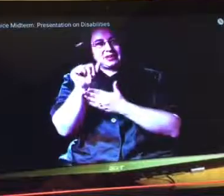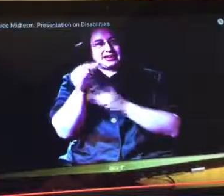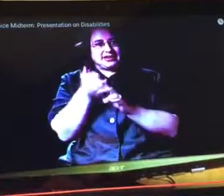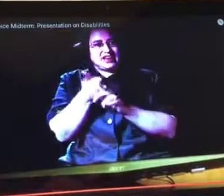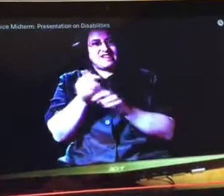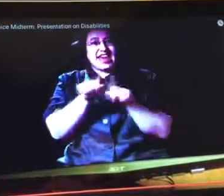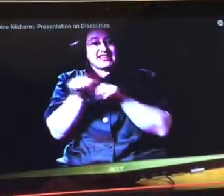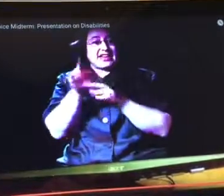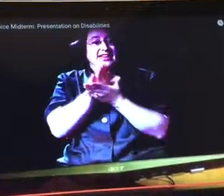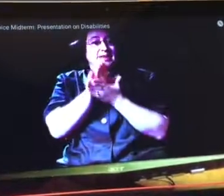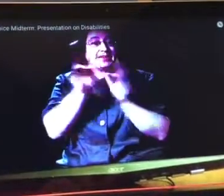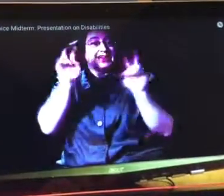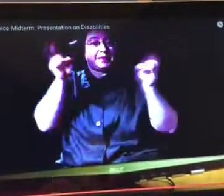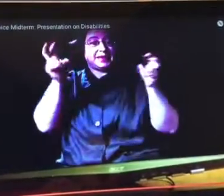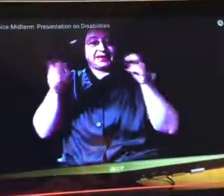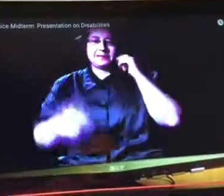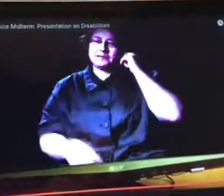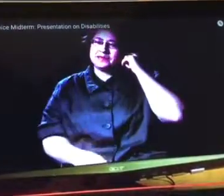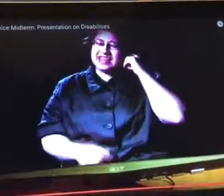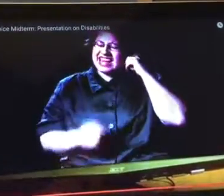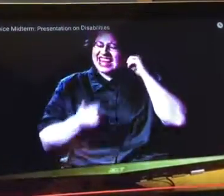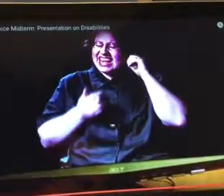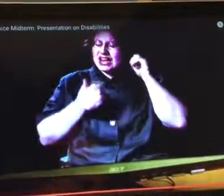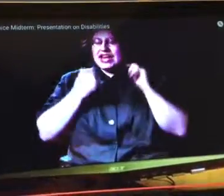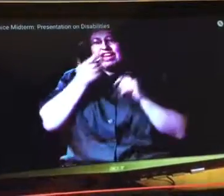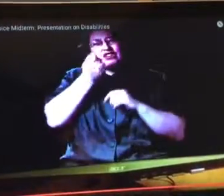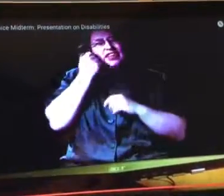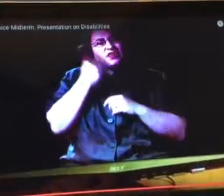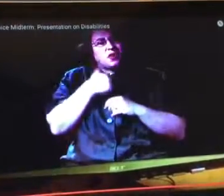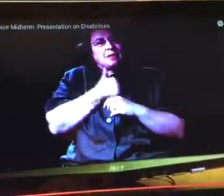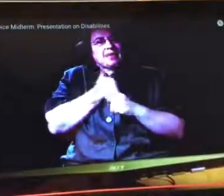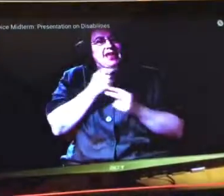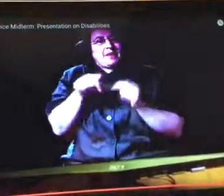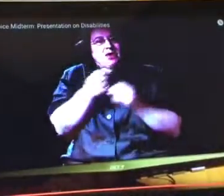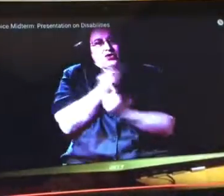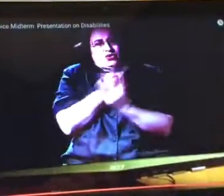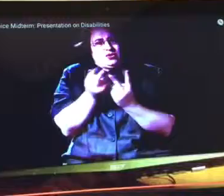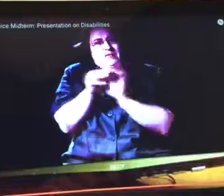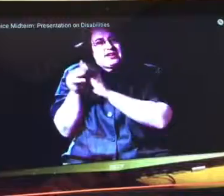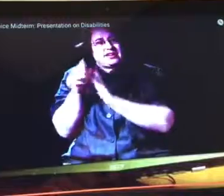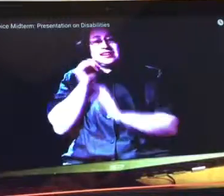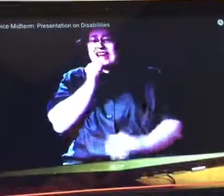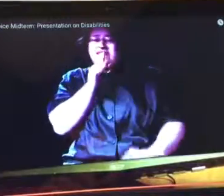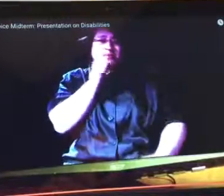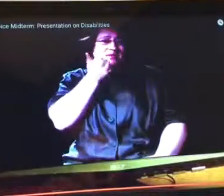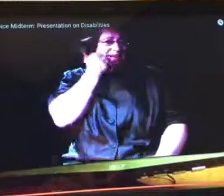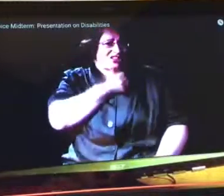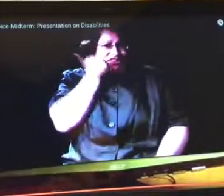We're going to discuss some framework and research that I had found. It's interesting for me because those two